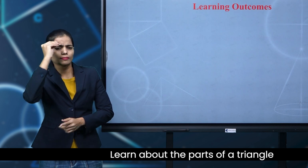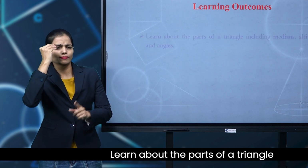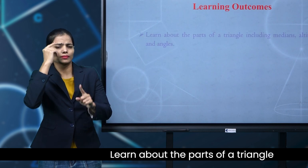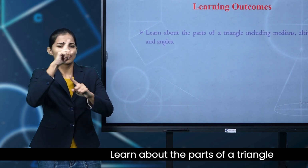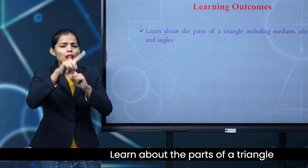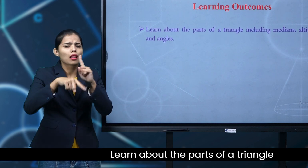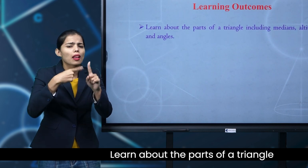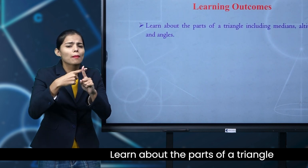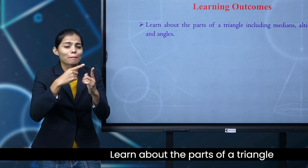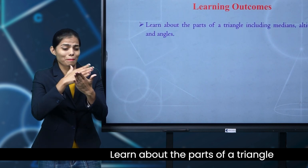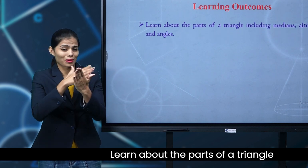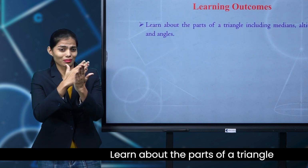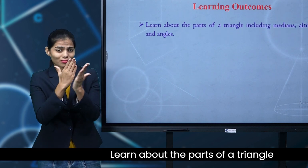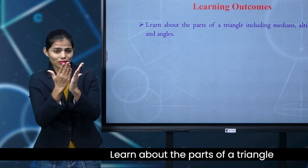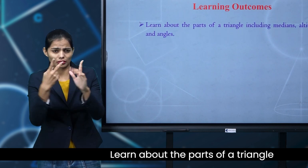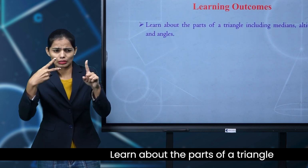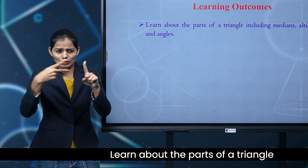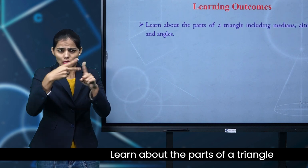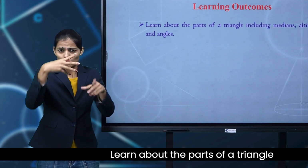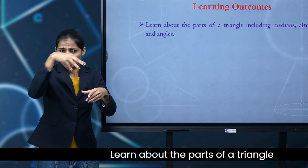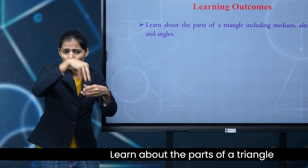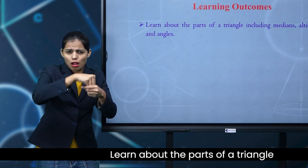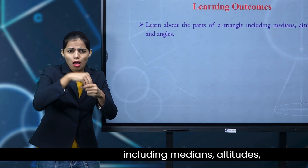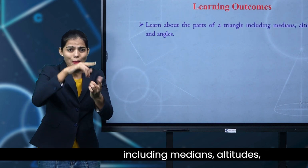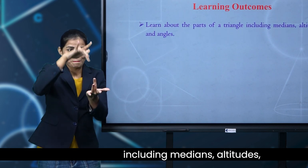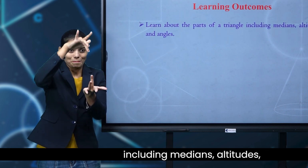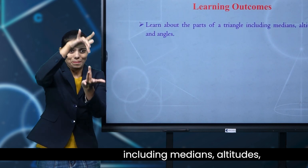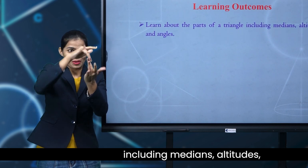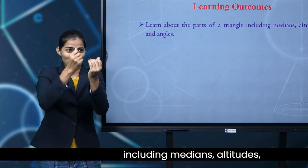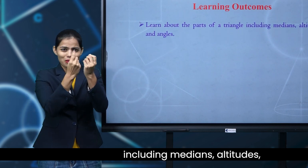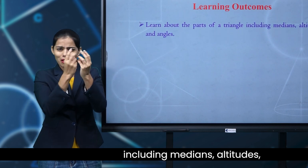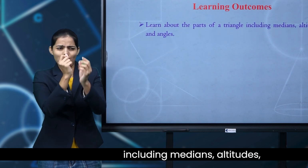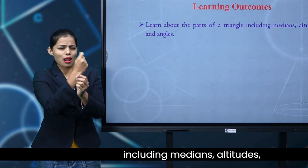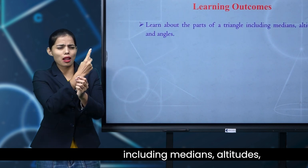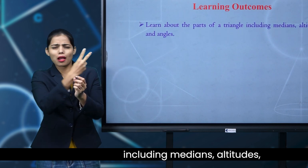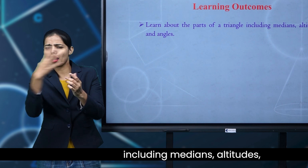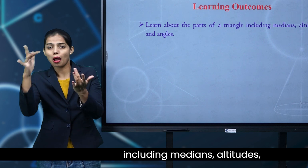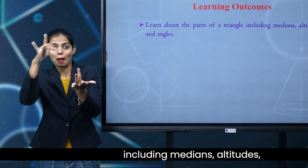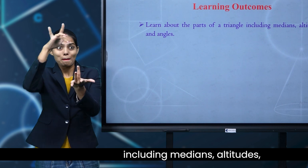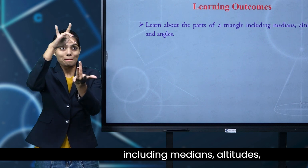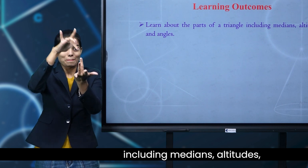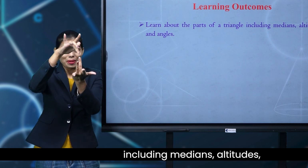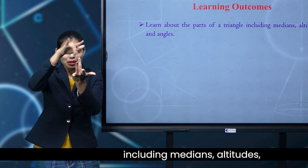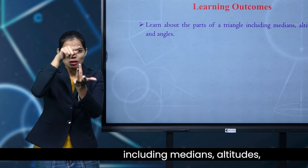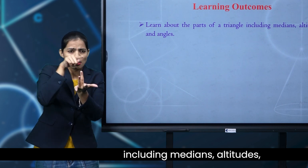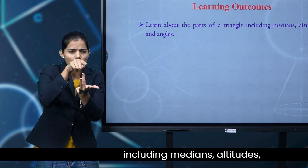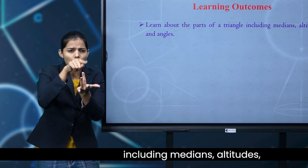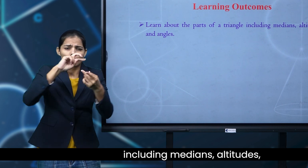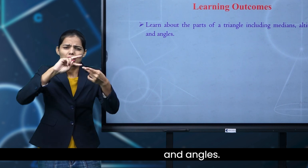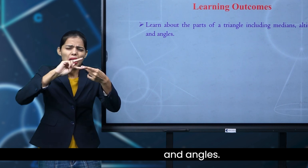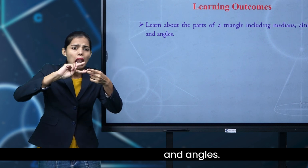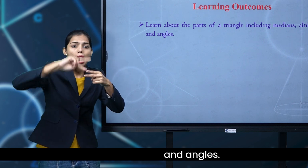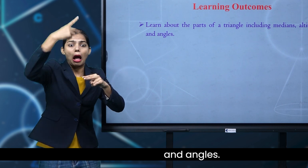learn about the parts of a triangle, including medians, altitudes, and